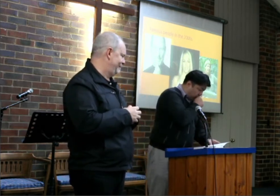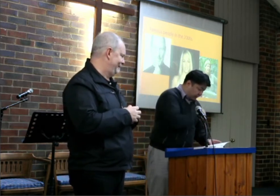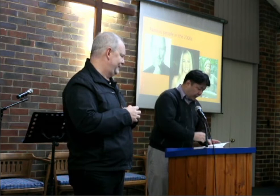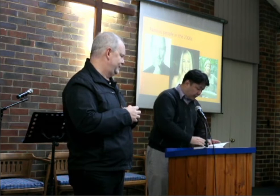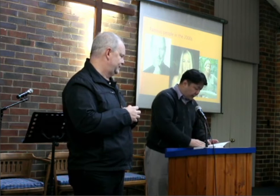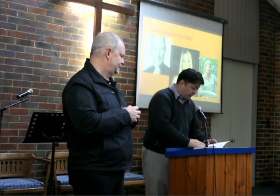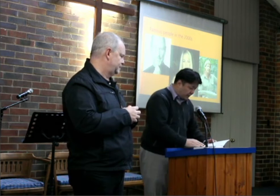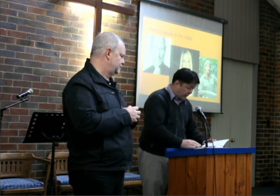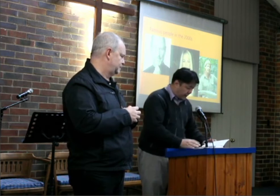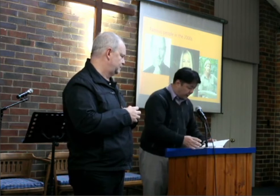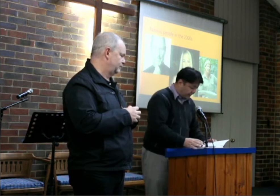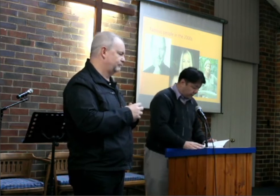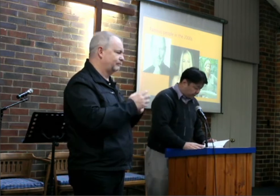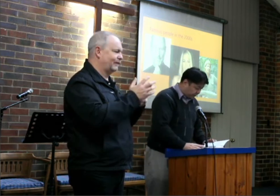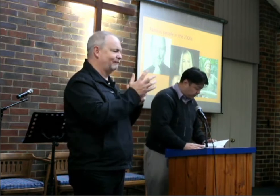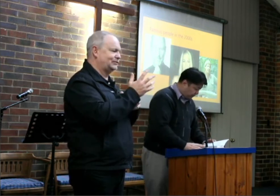And